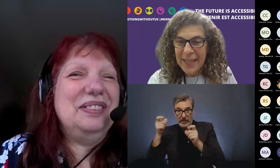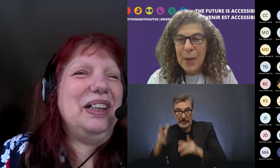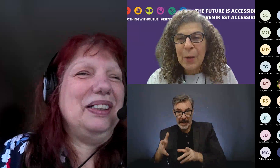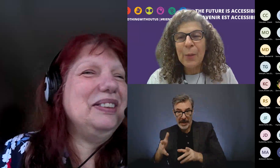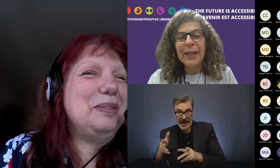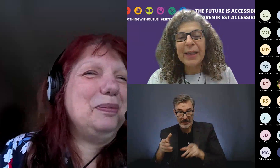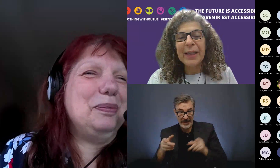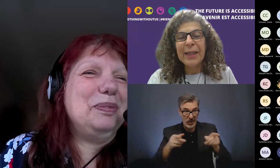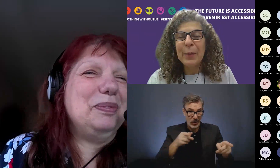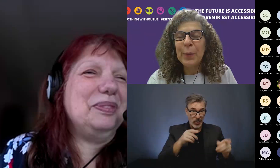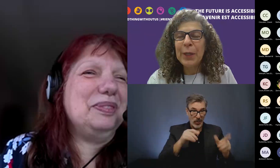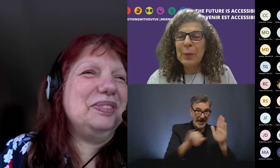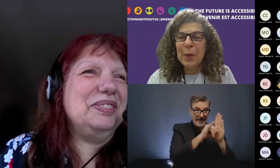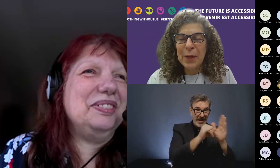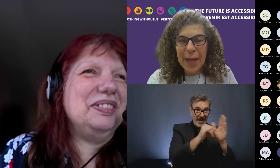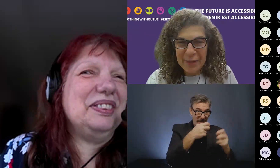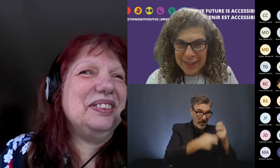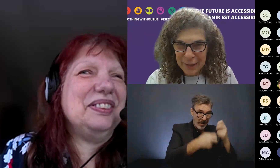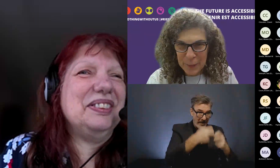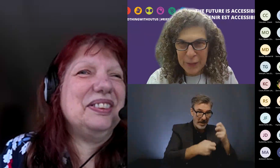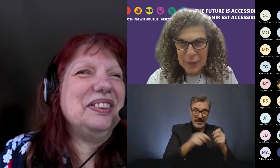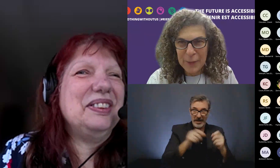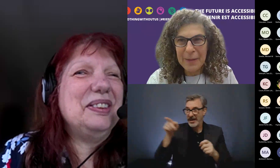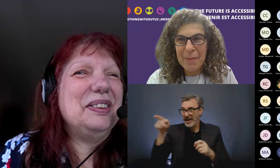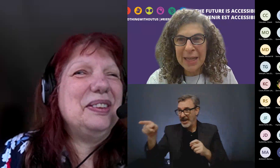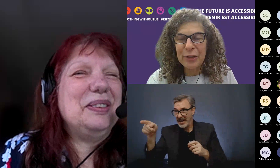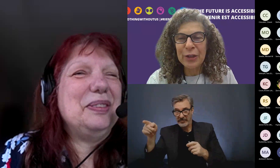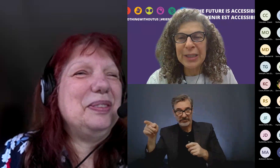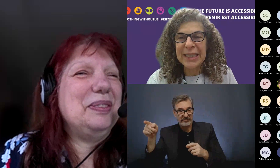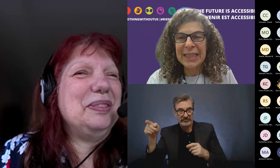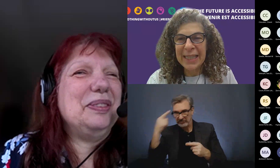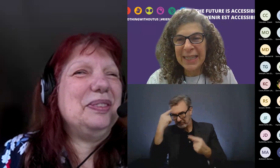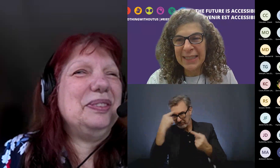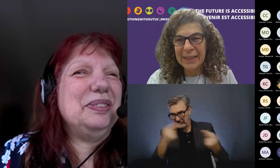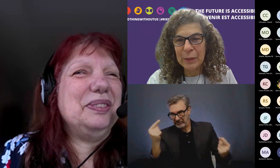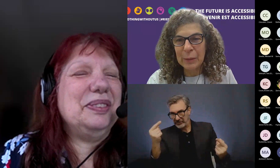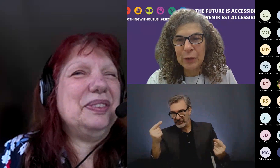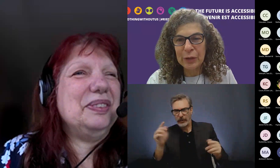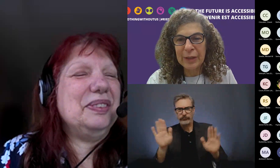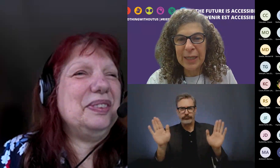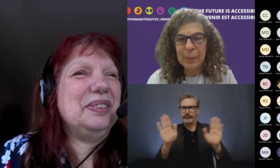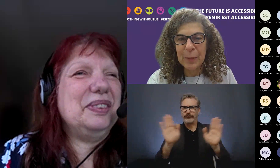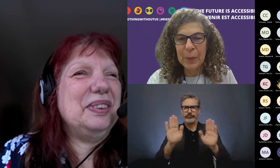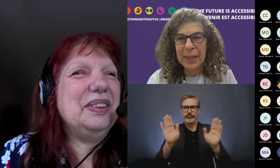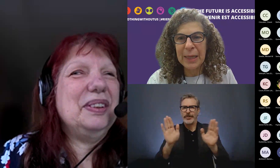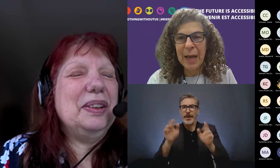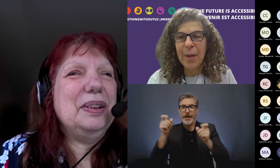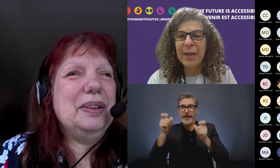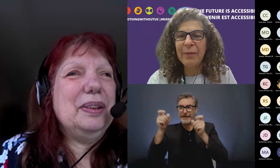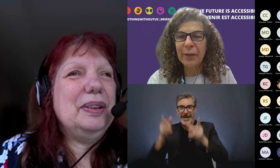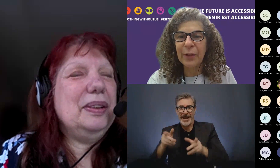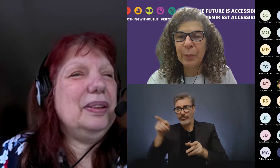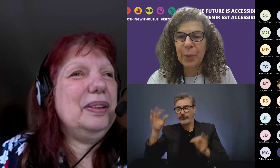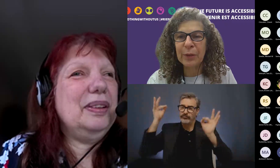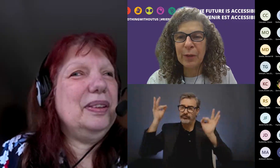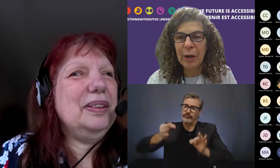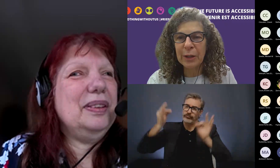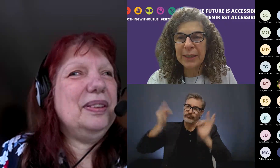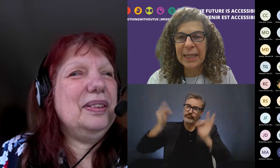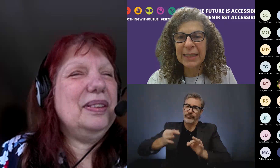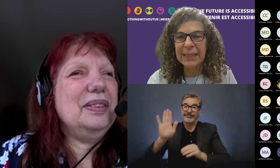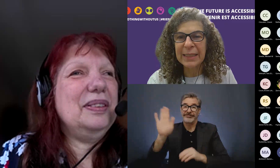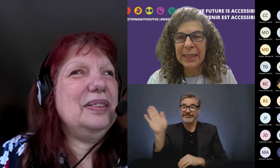identified? Right. Well, we don't want to have a situation where the manager dictates the solution to the employee. My first point